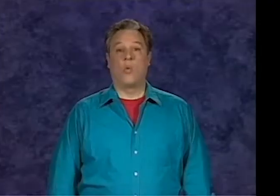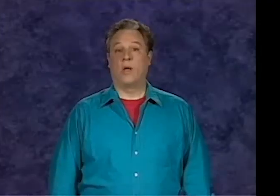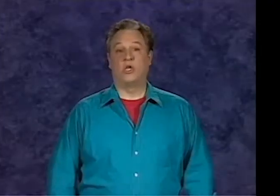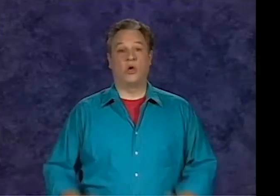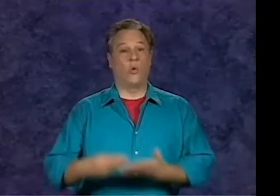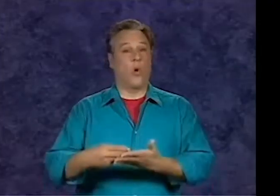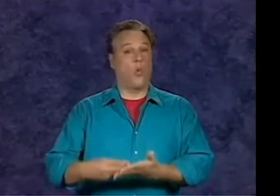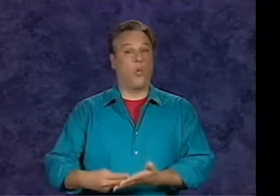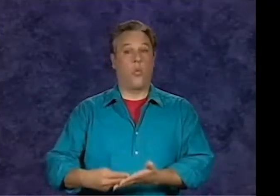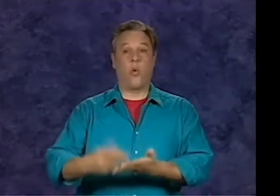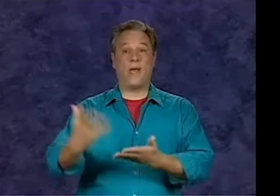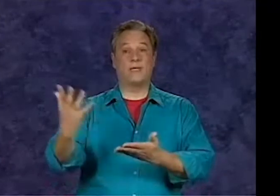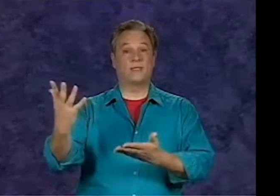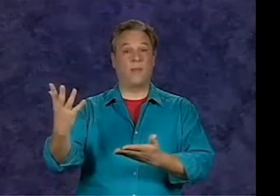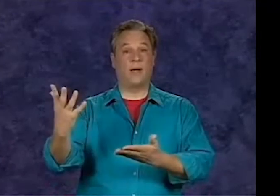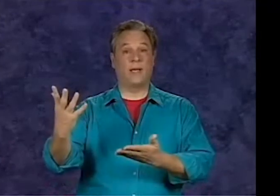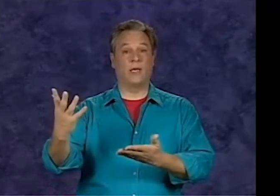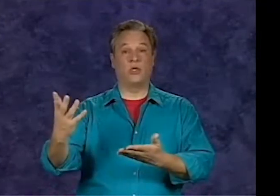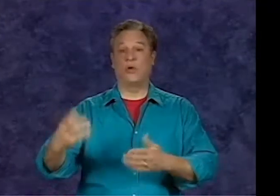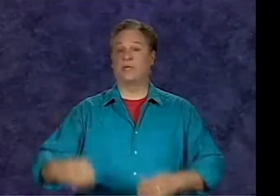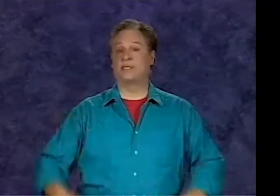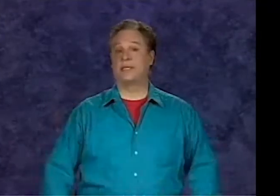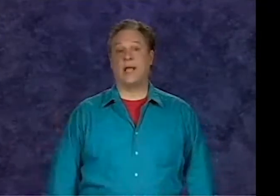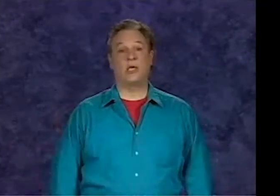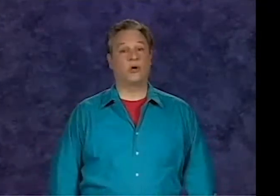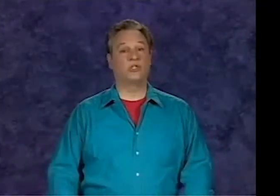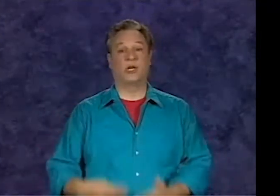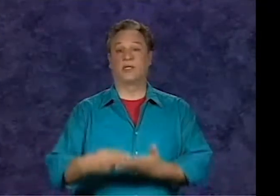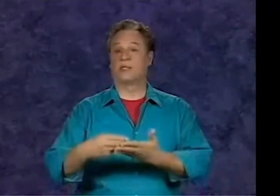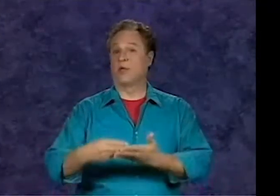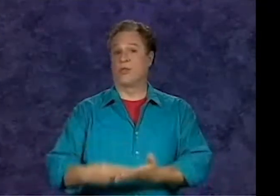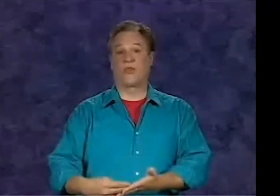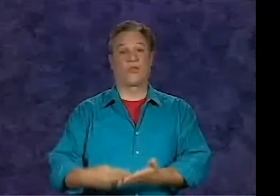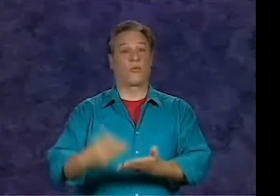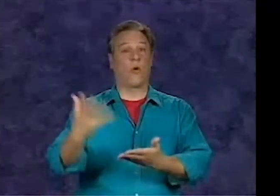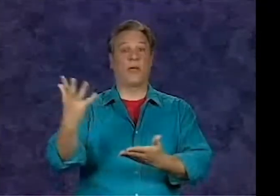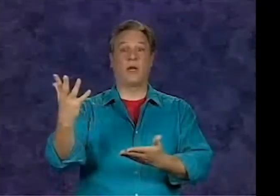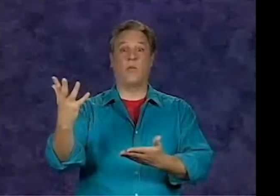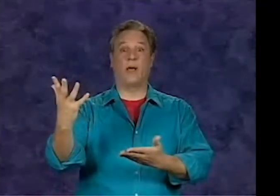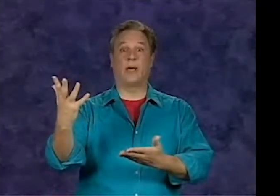When you waste money, you could say you're just throwing it away.